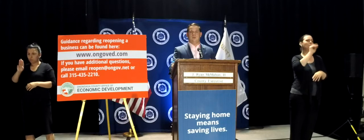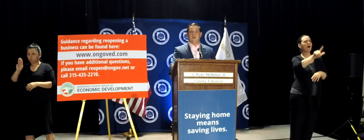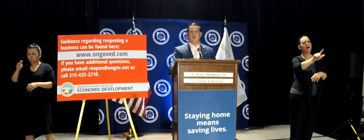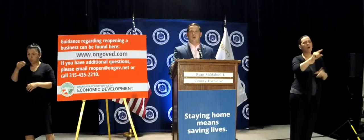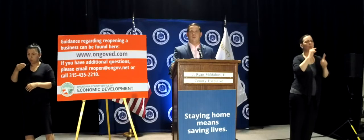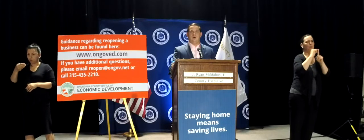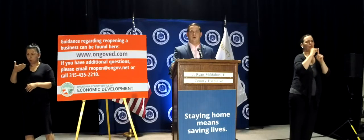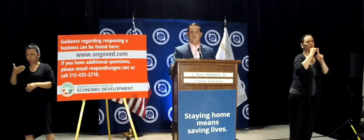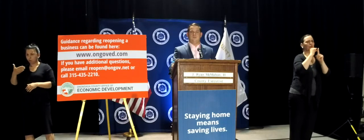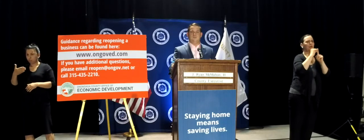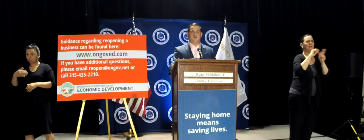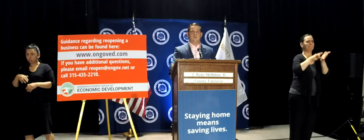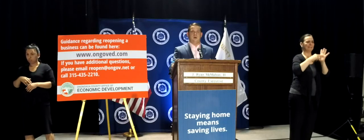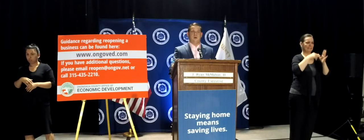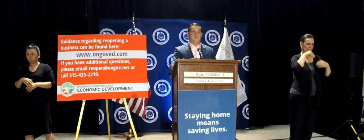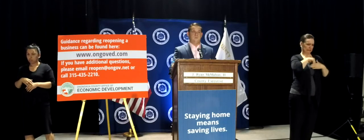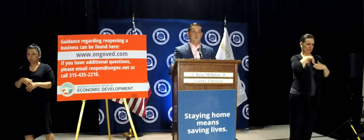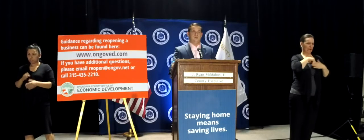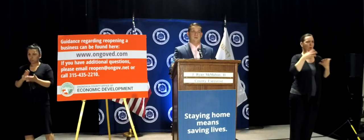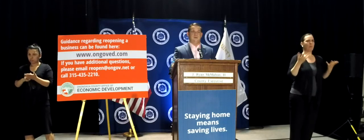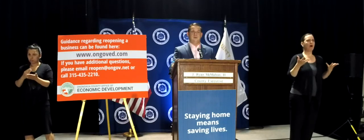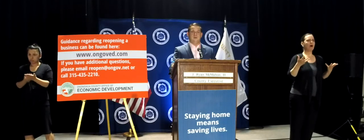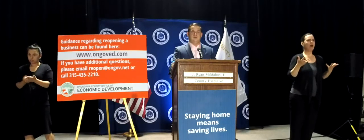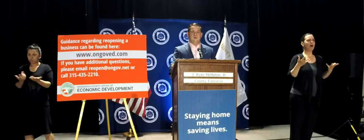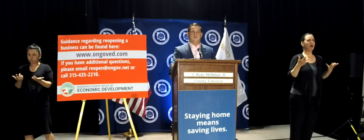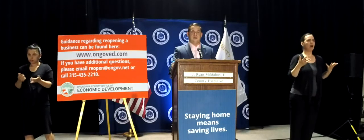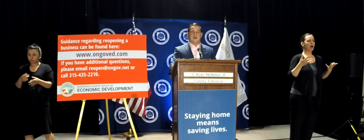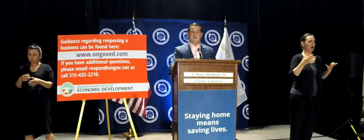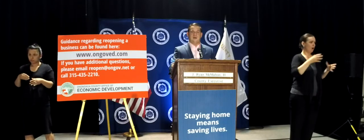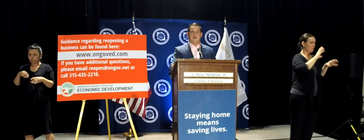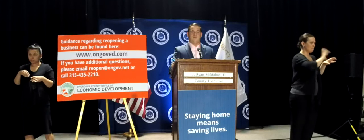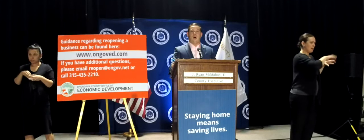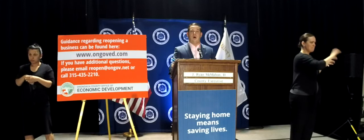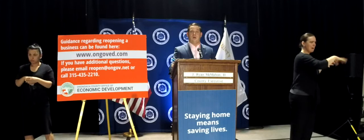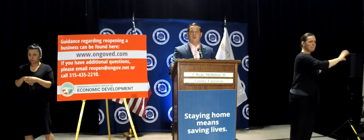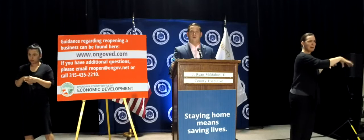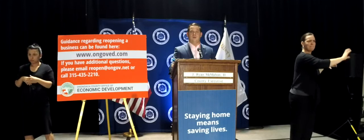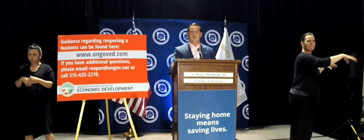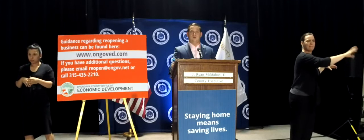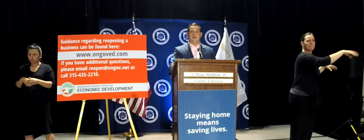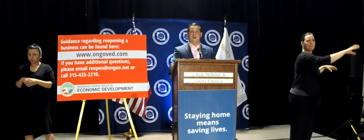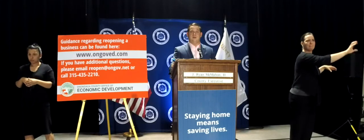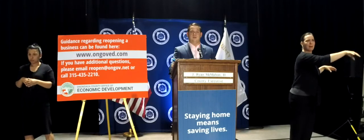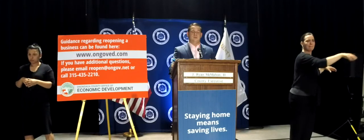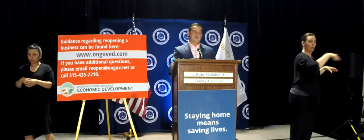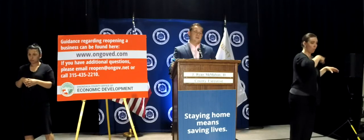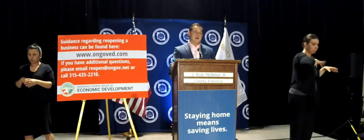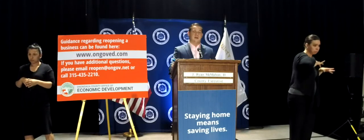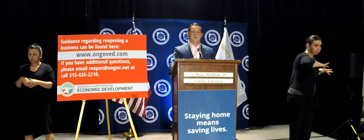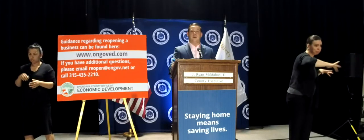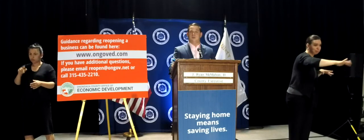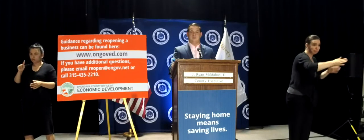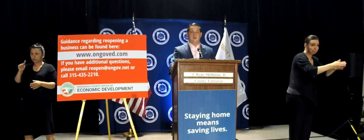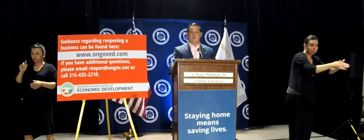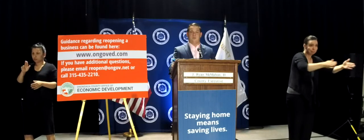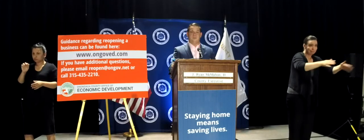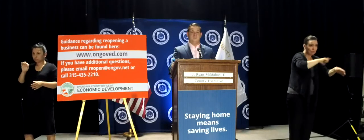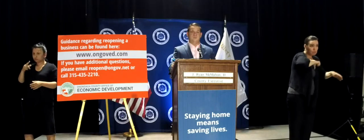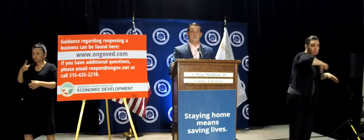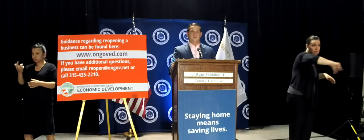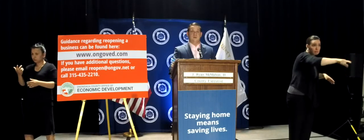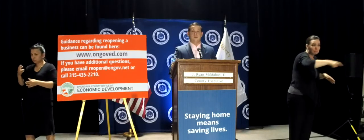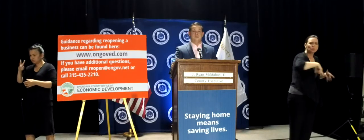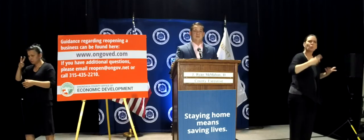what do you mean? Indoor mall? Strip mall? What do you mean? If you're not going to allow mall retail, that means there's not going to be any retail